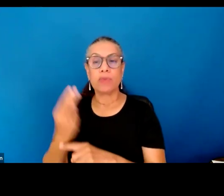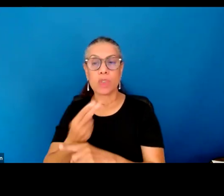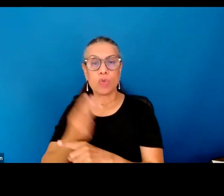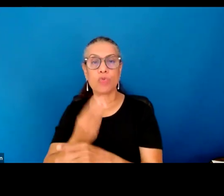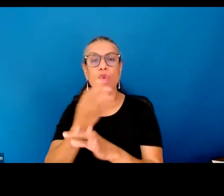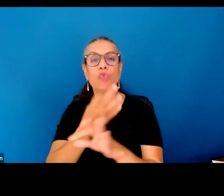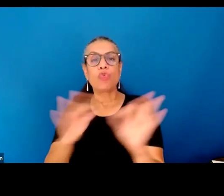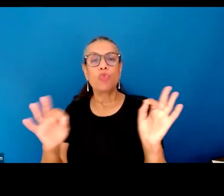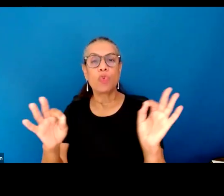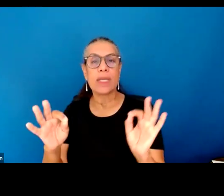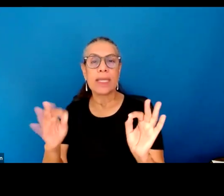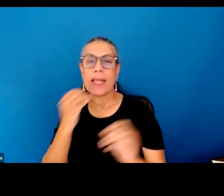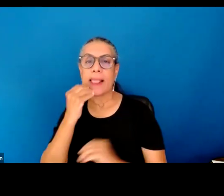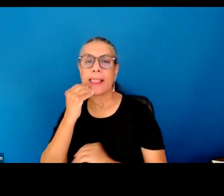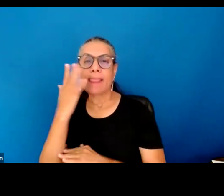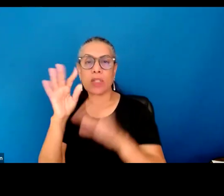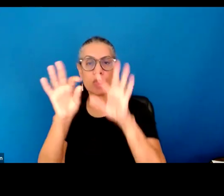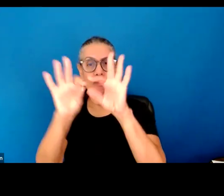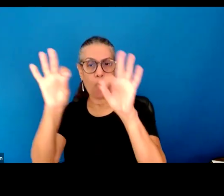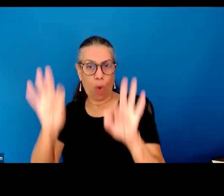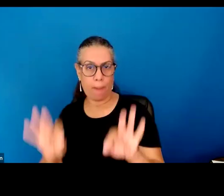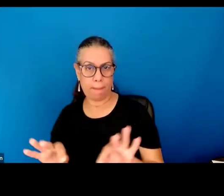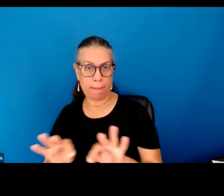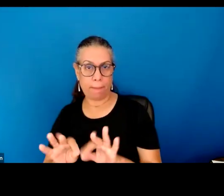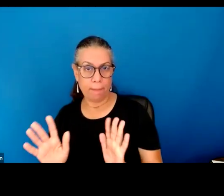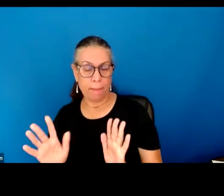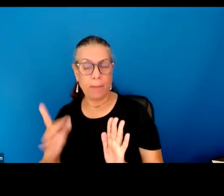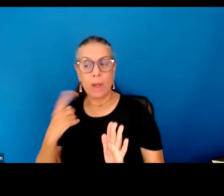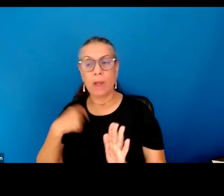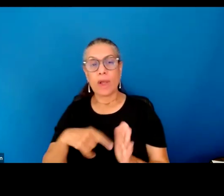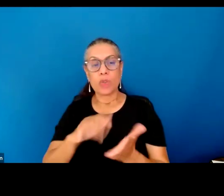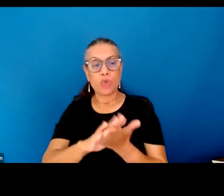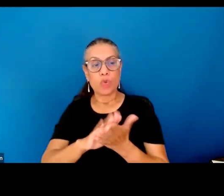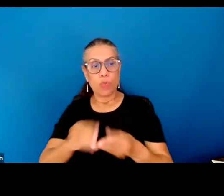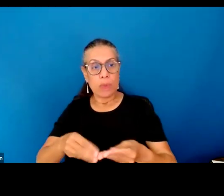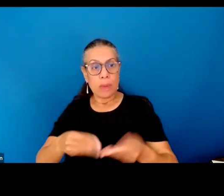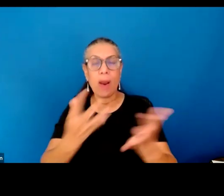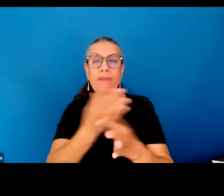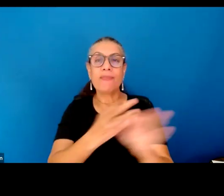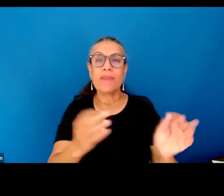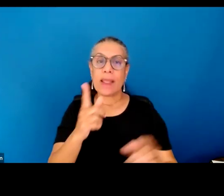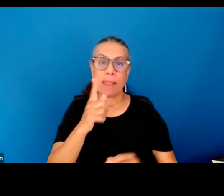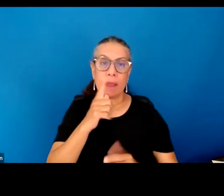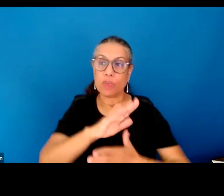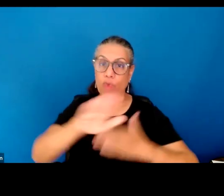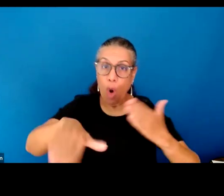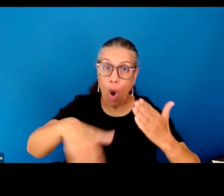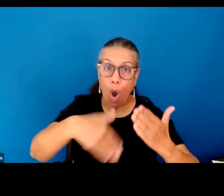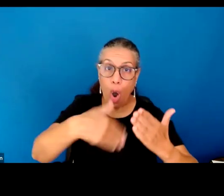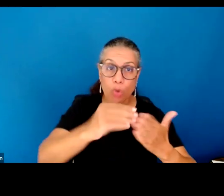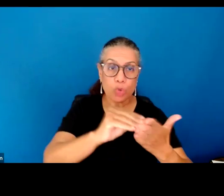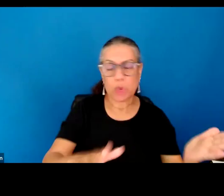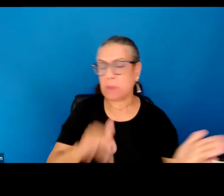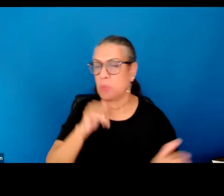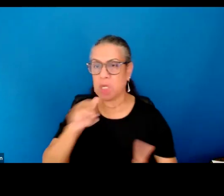price lunch forms. As a district that provides free breakfast and lunch to all students, we no longer collect these forms, so